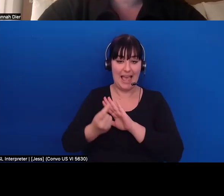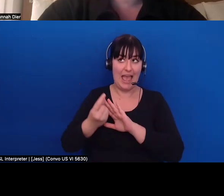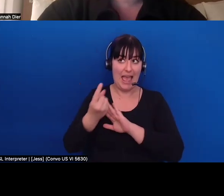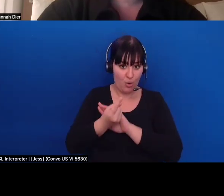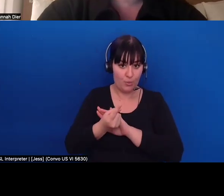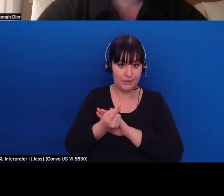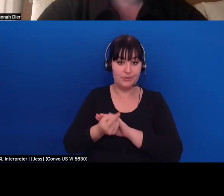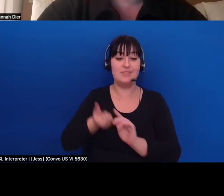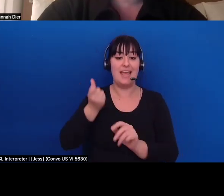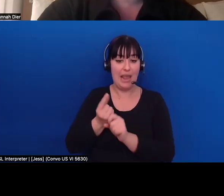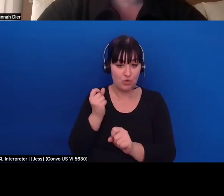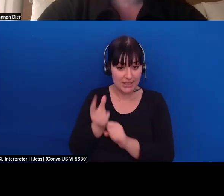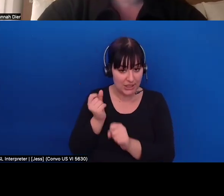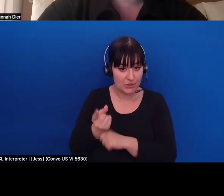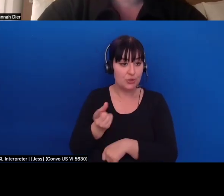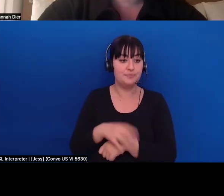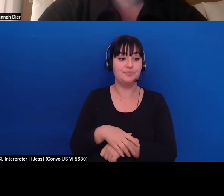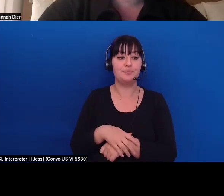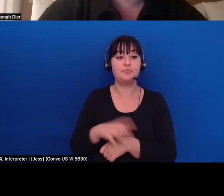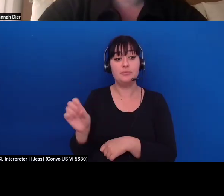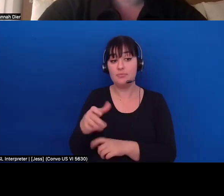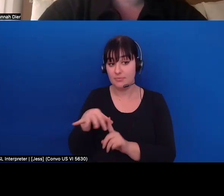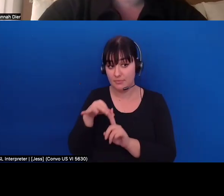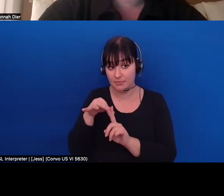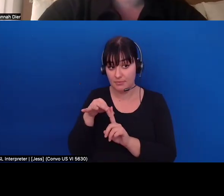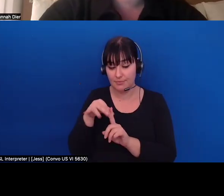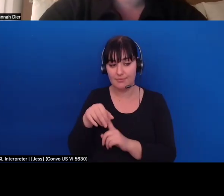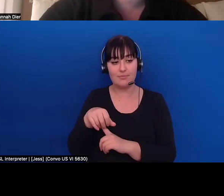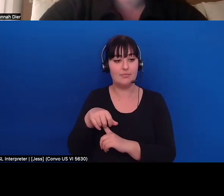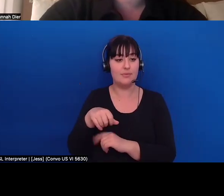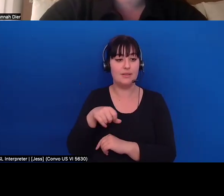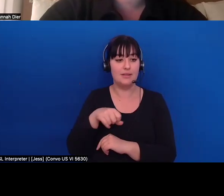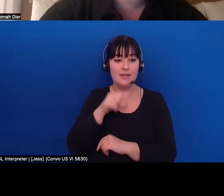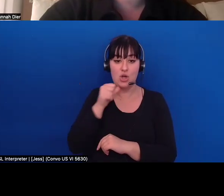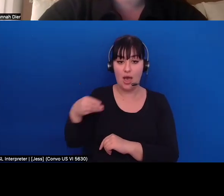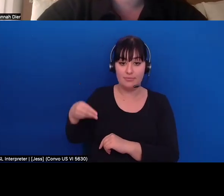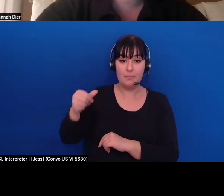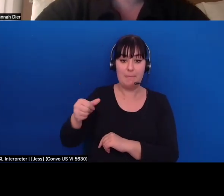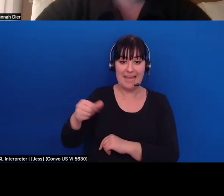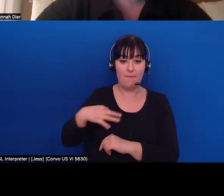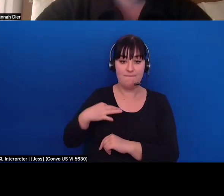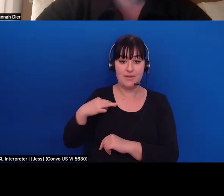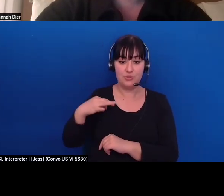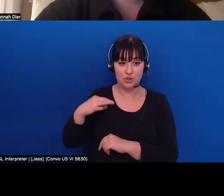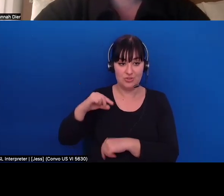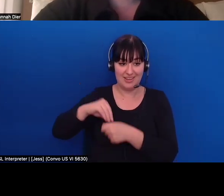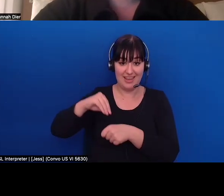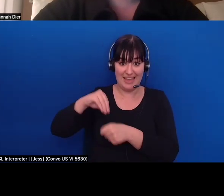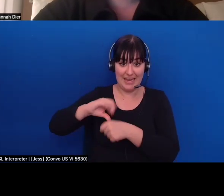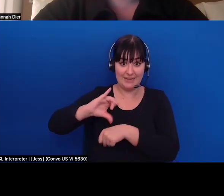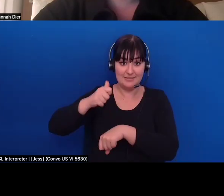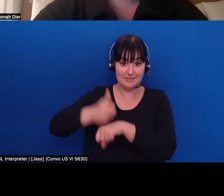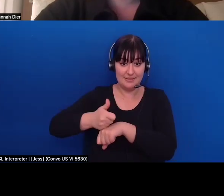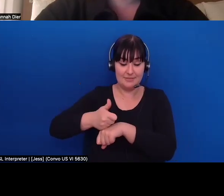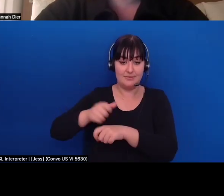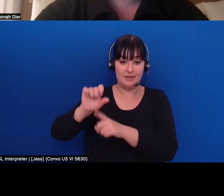year. Another exception is an uncompensated volunteer in a setting where an interpreter is not